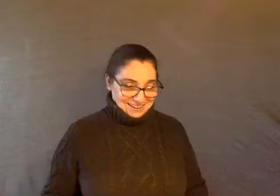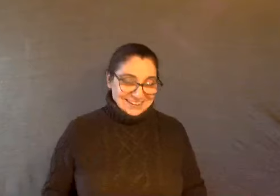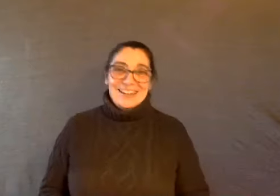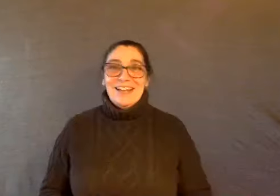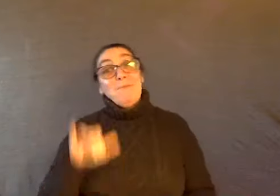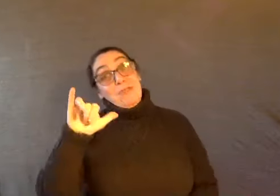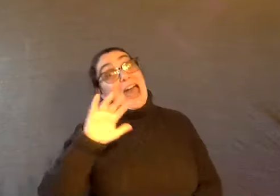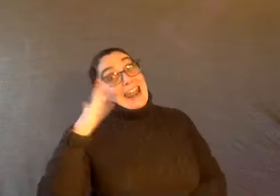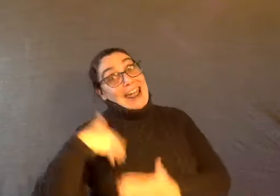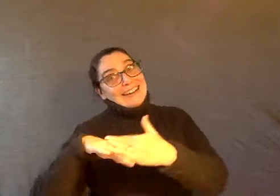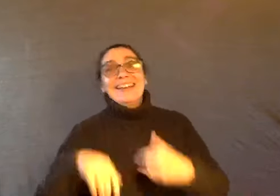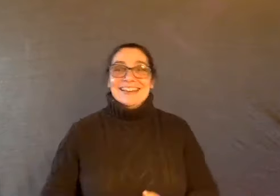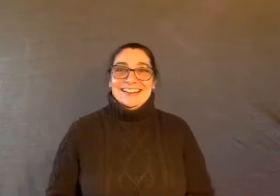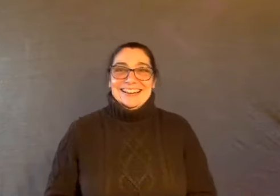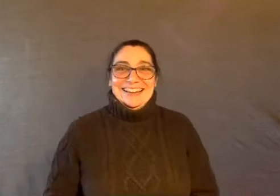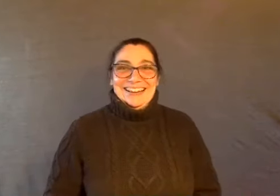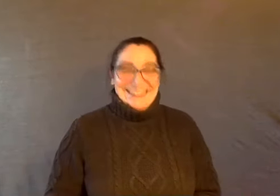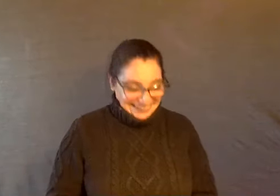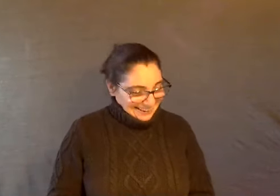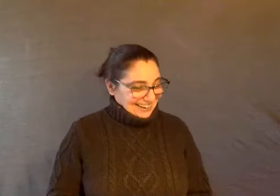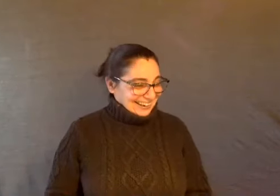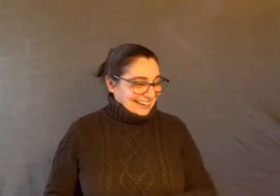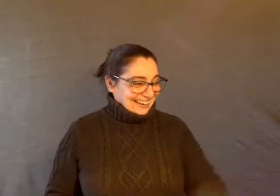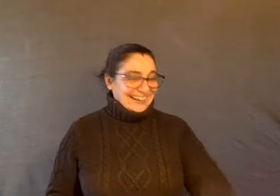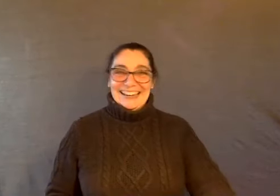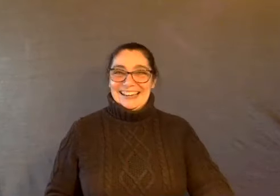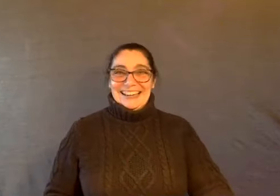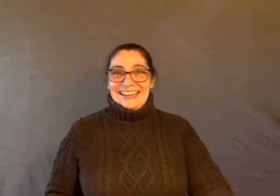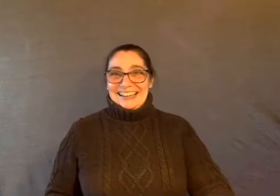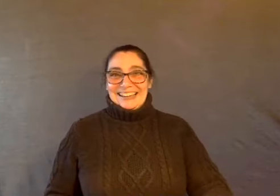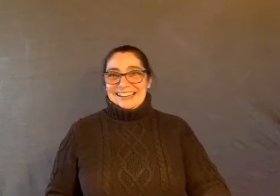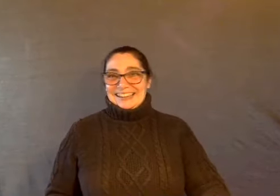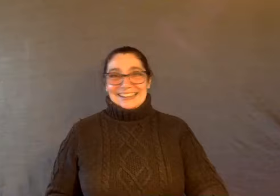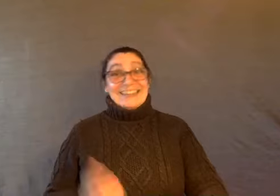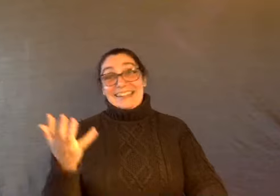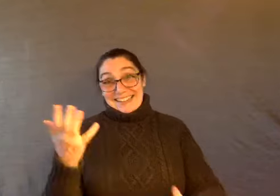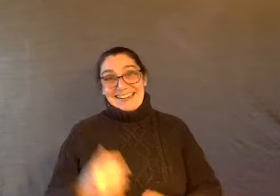I know. That hand. I can't type L's, O's, and periods either, but that's another story.